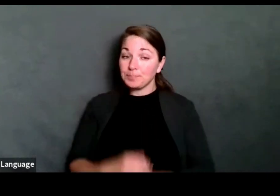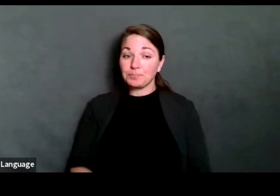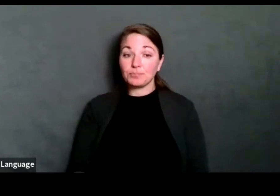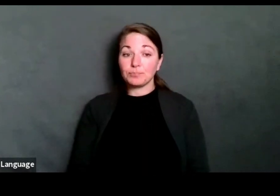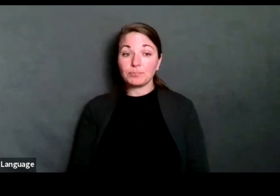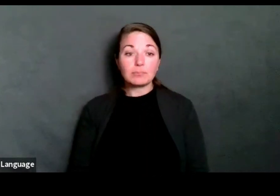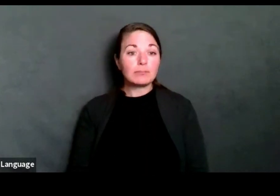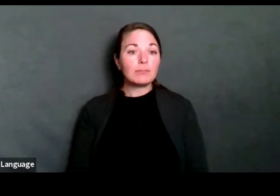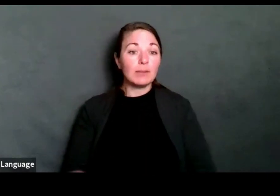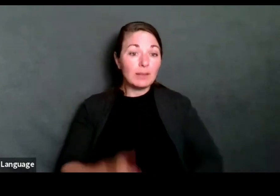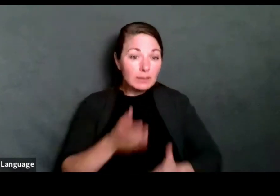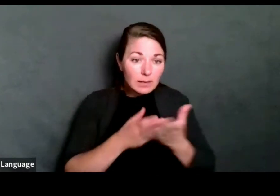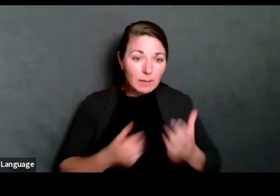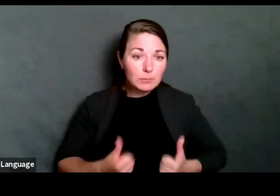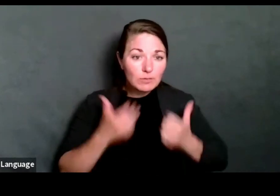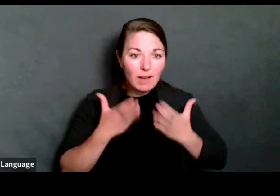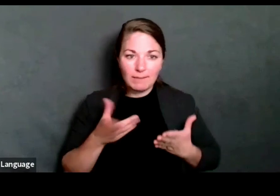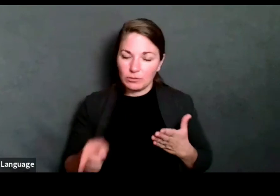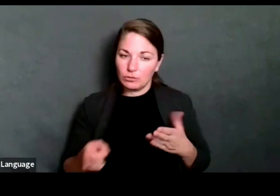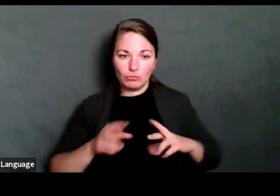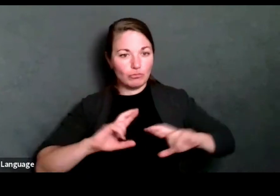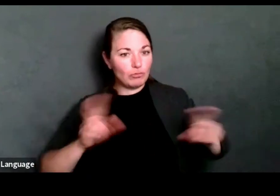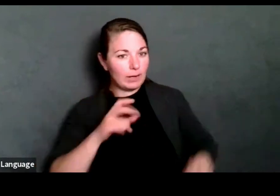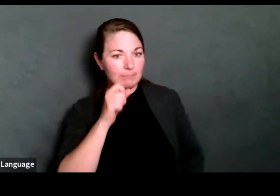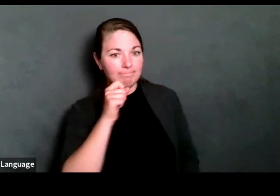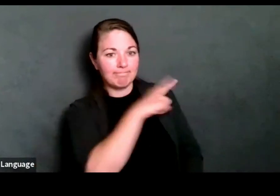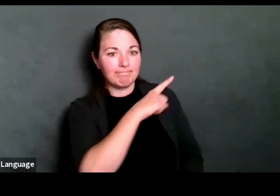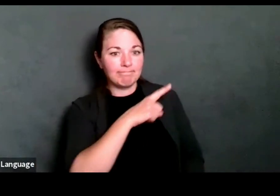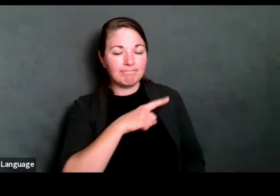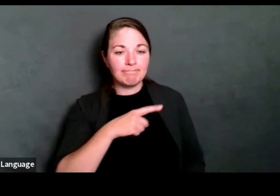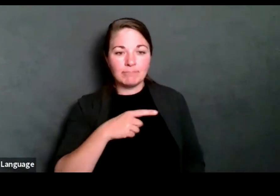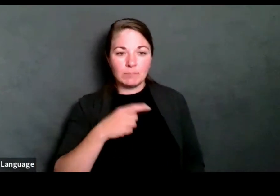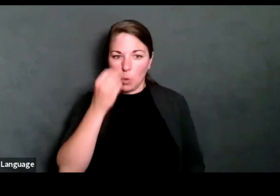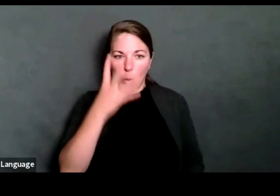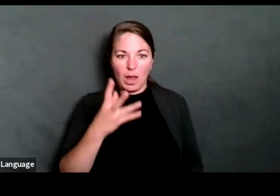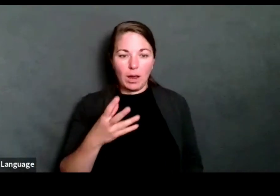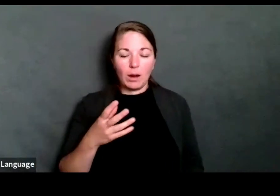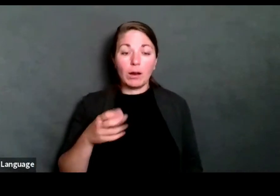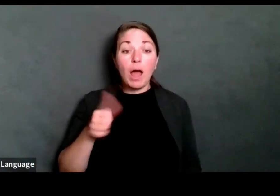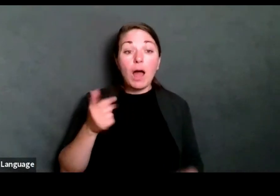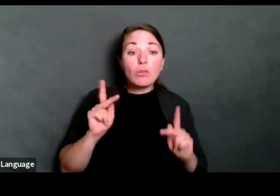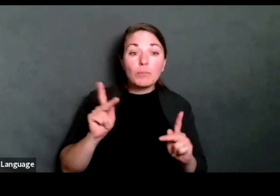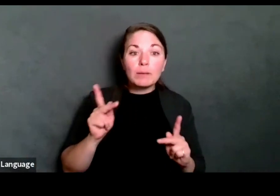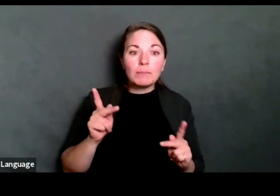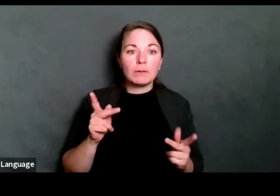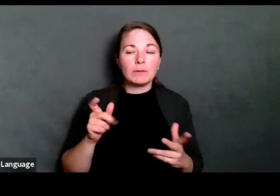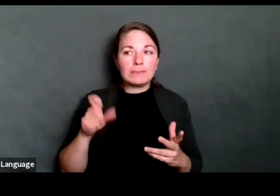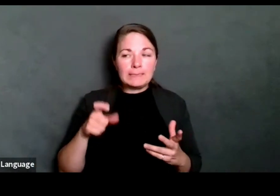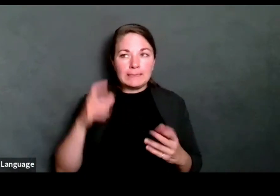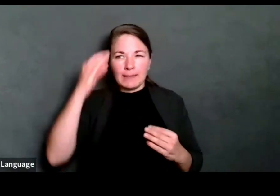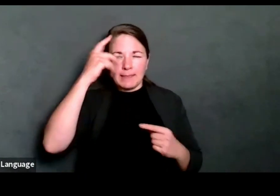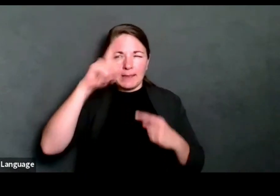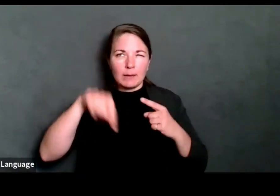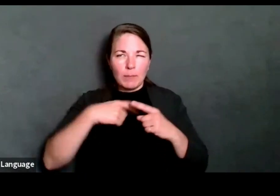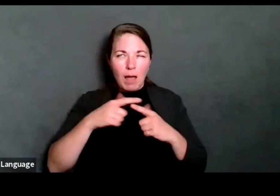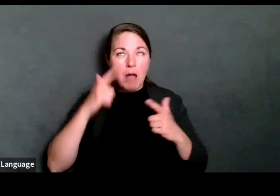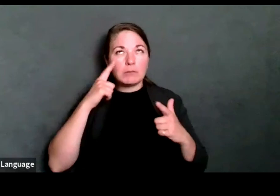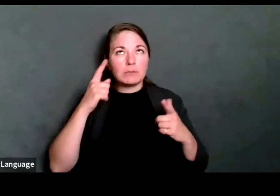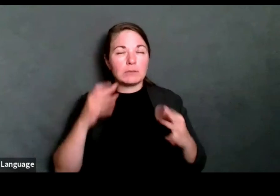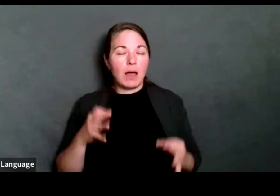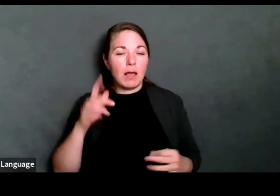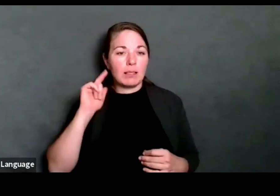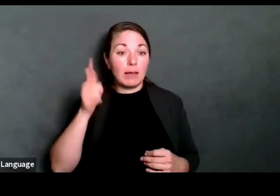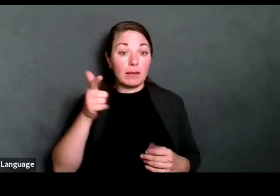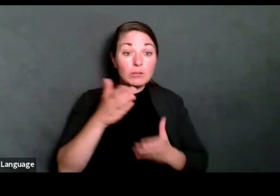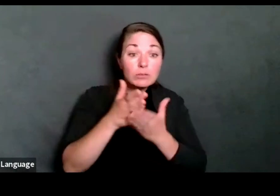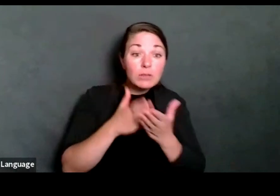to make a report and don't care. Others need some time to decide. Others might want to disclose some